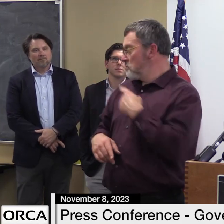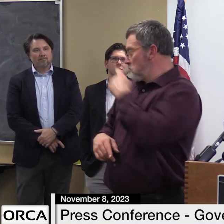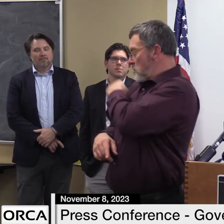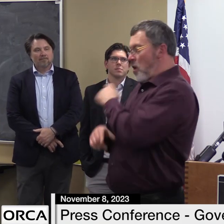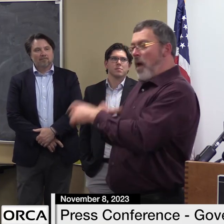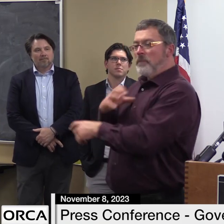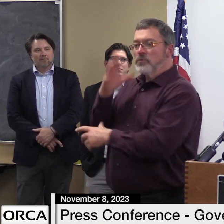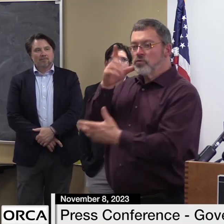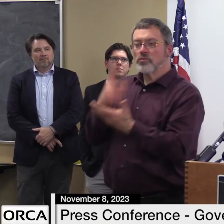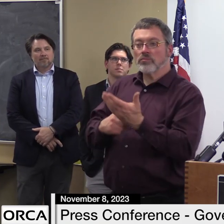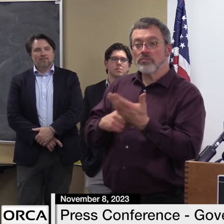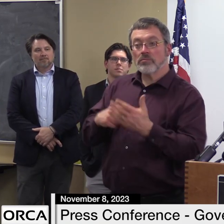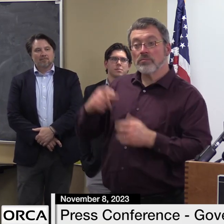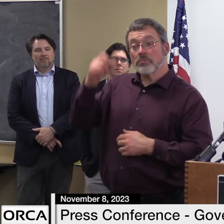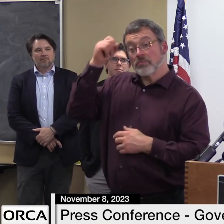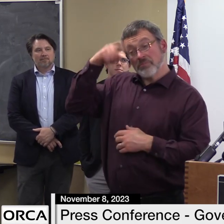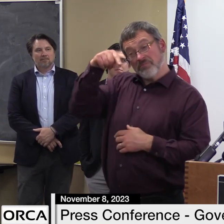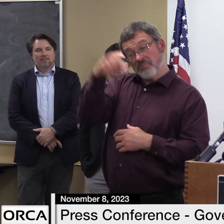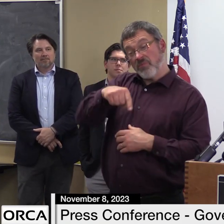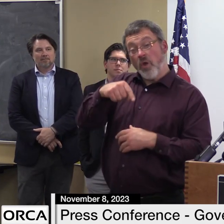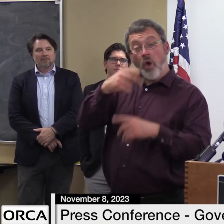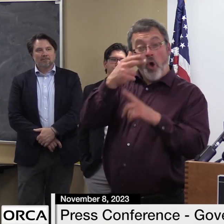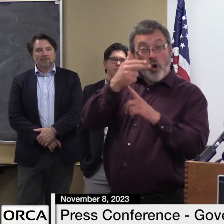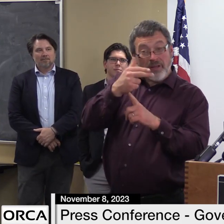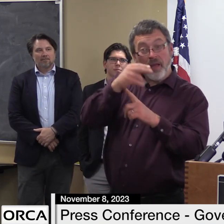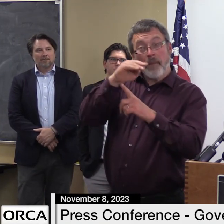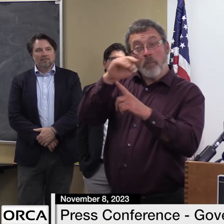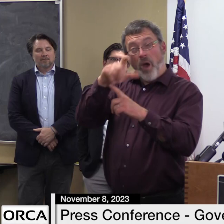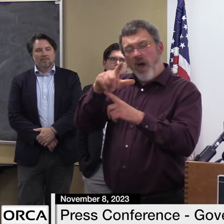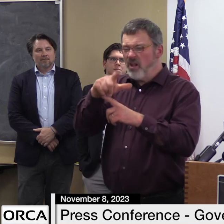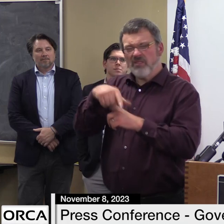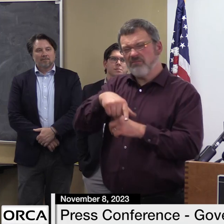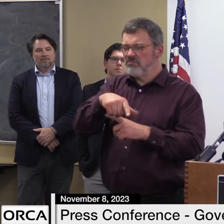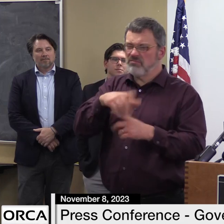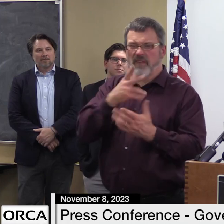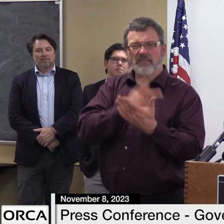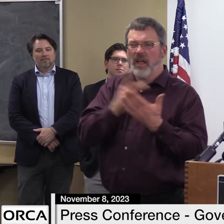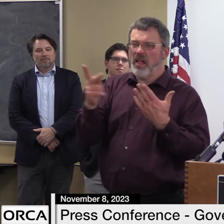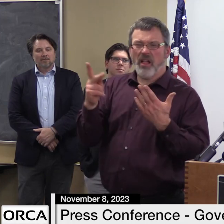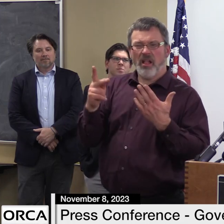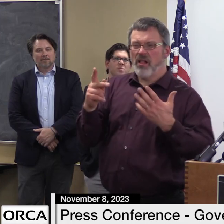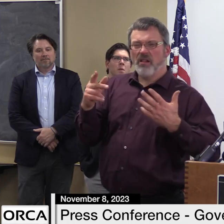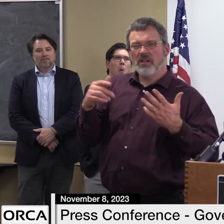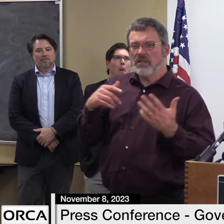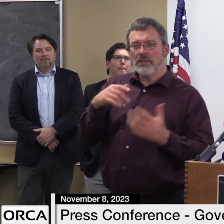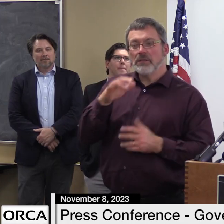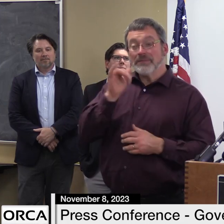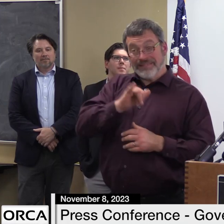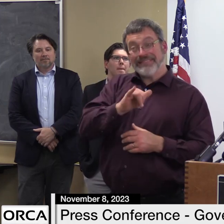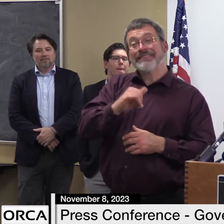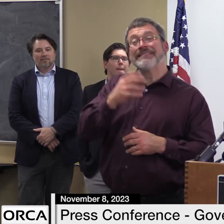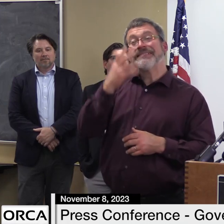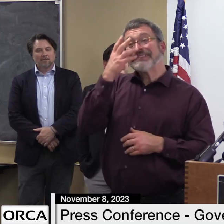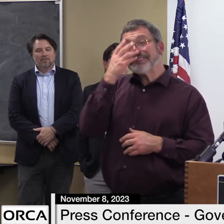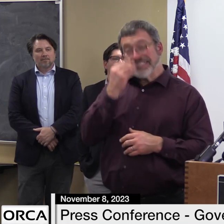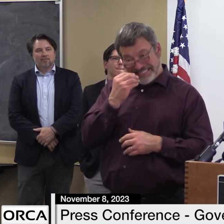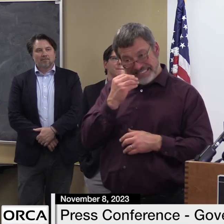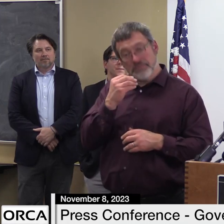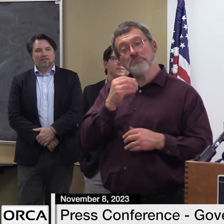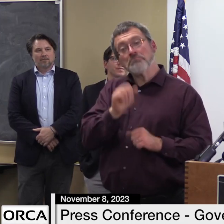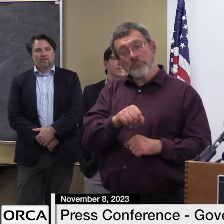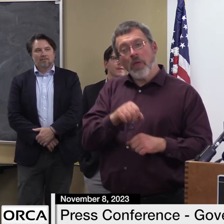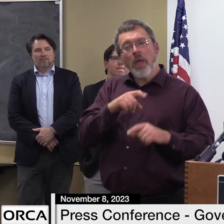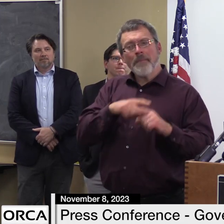of the Hotel Motel program, was that they didn't have the services, the wraparound services. We didn't have eyes on them. We didn't have